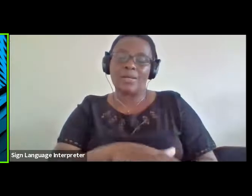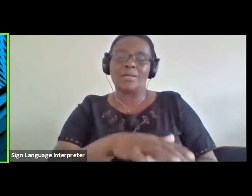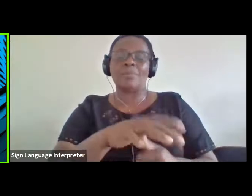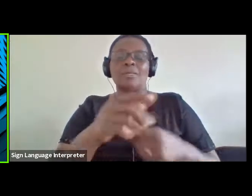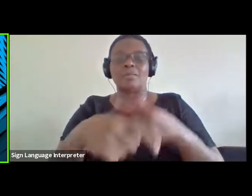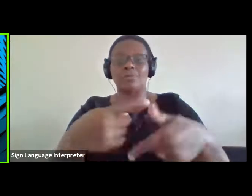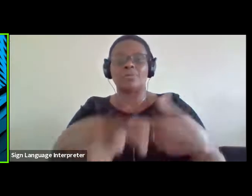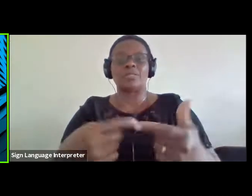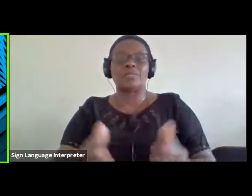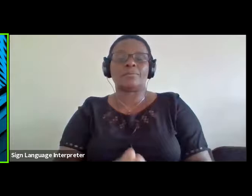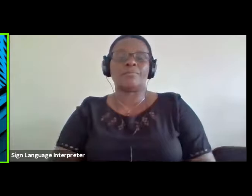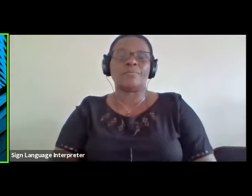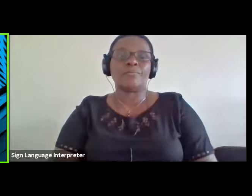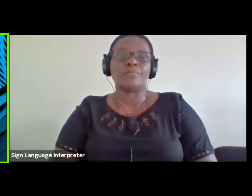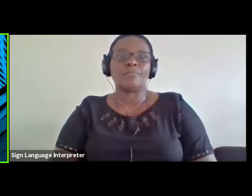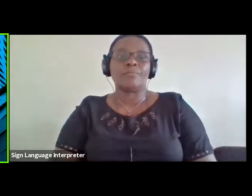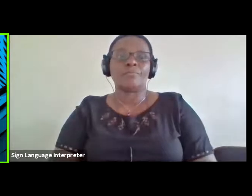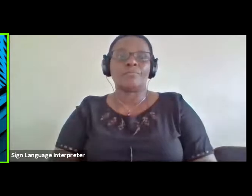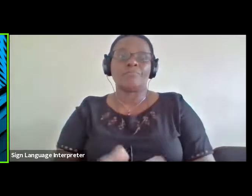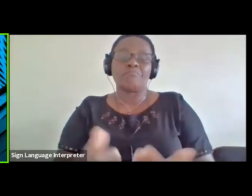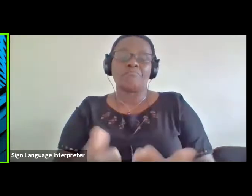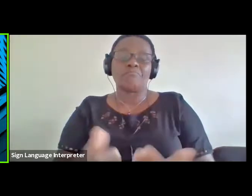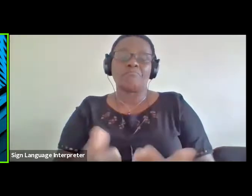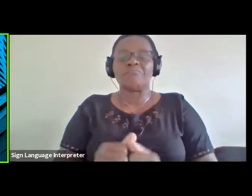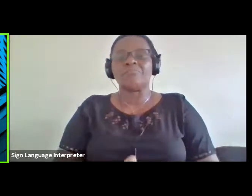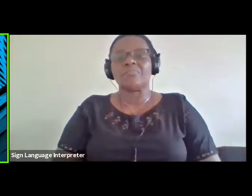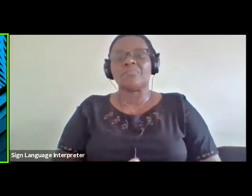countries through, obviously, malicious cyber activities.